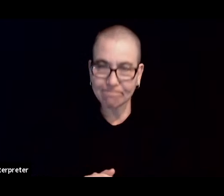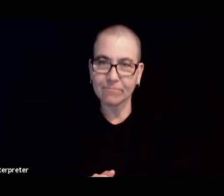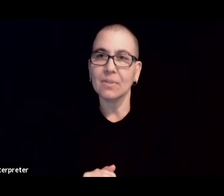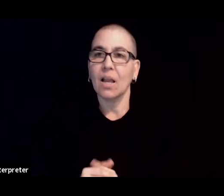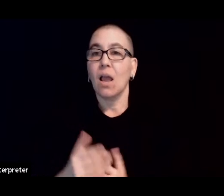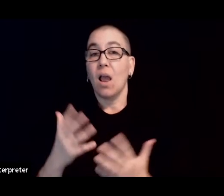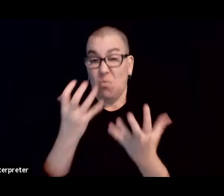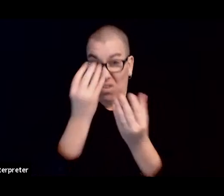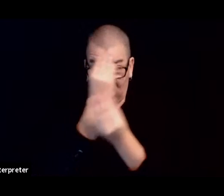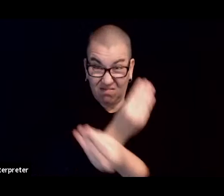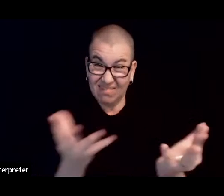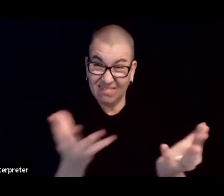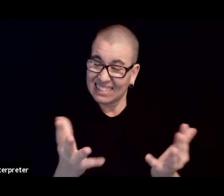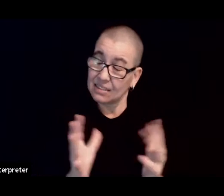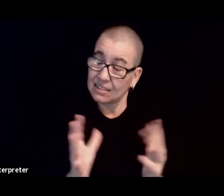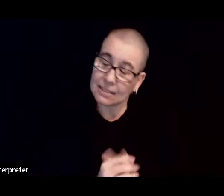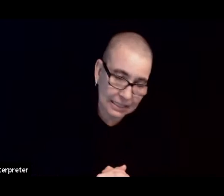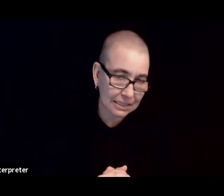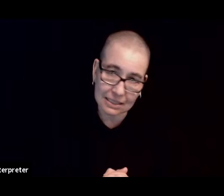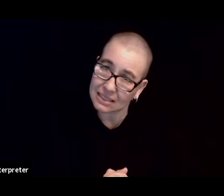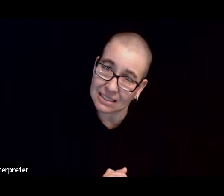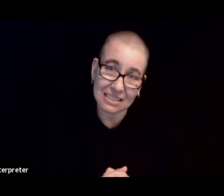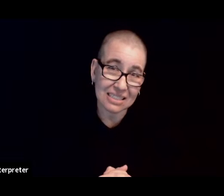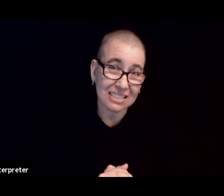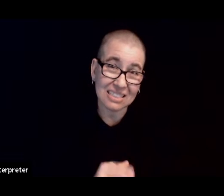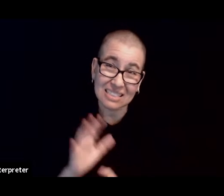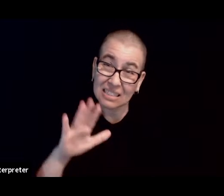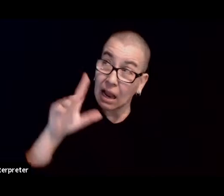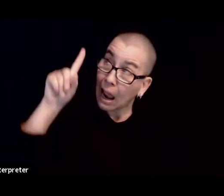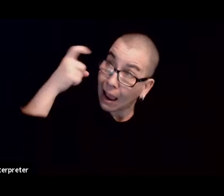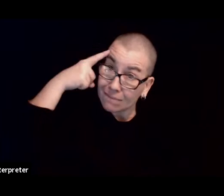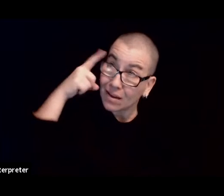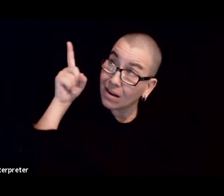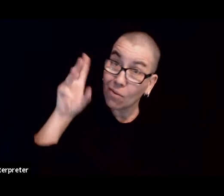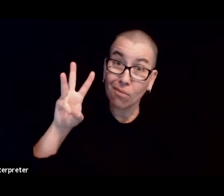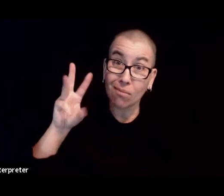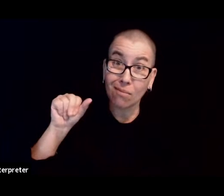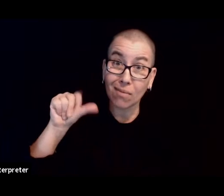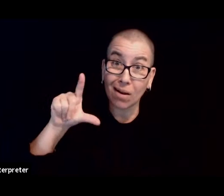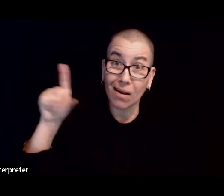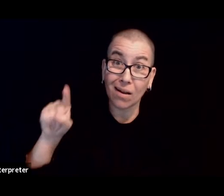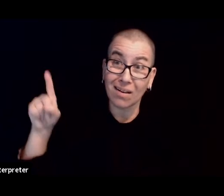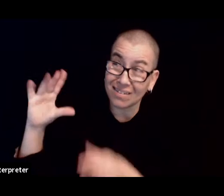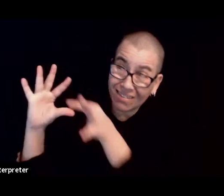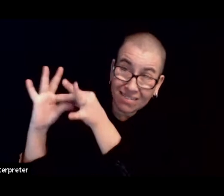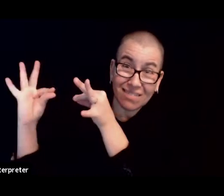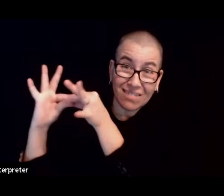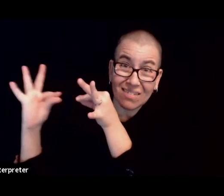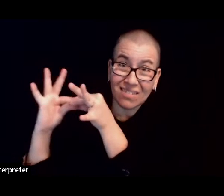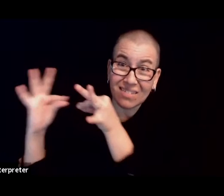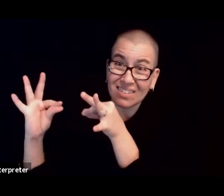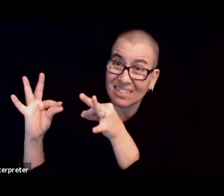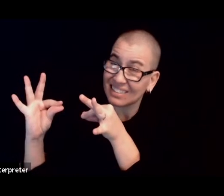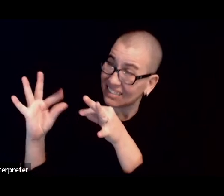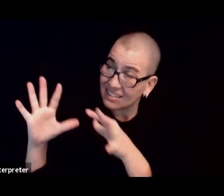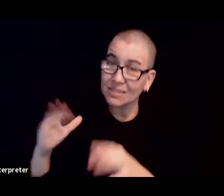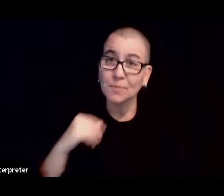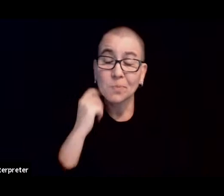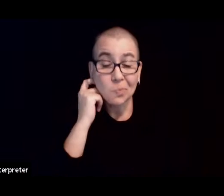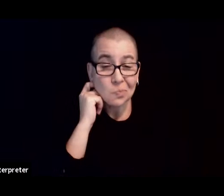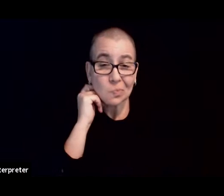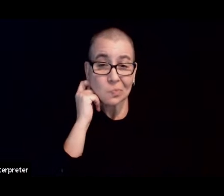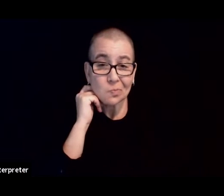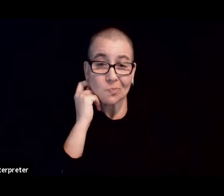reiterate something that the governor has said often, and that is that we surely appreciate the frustration